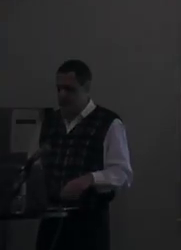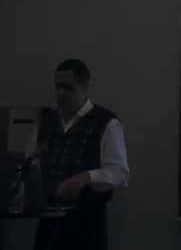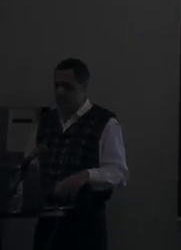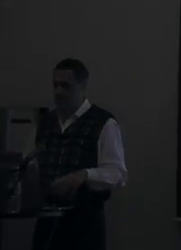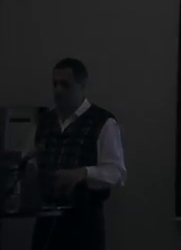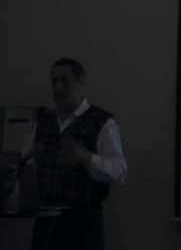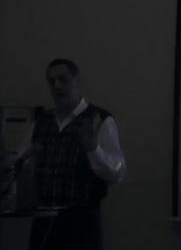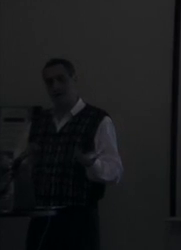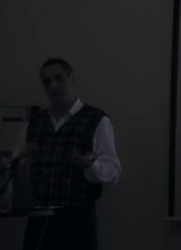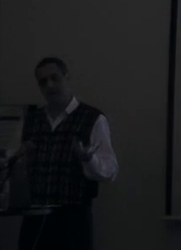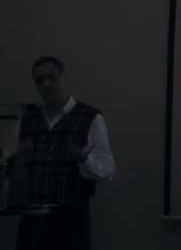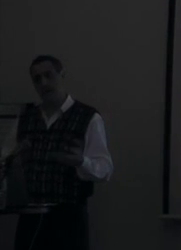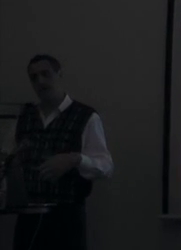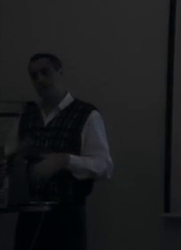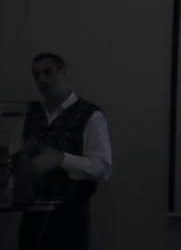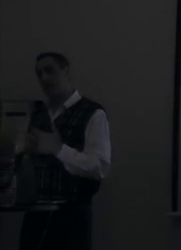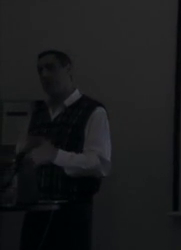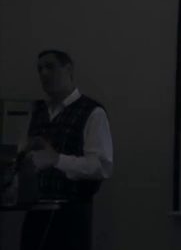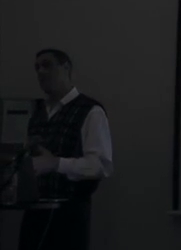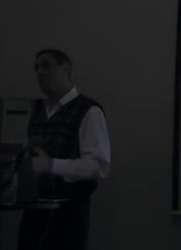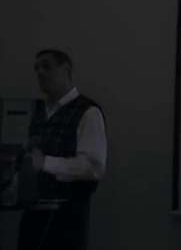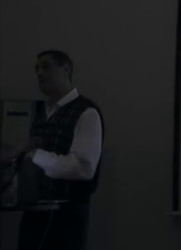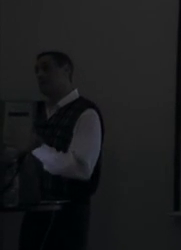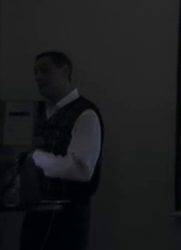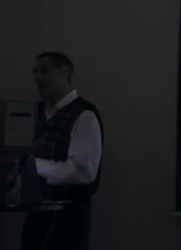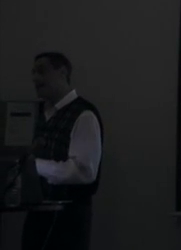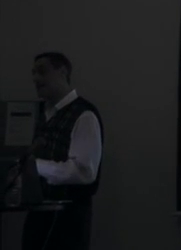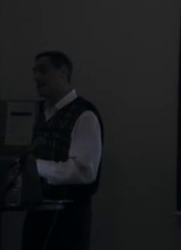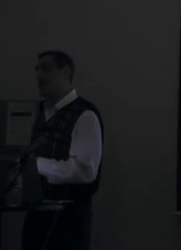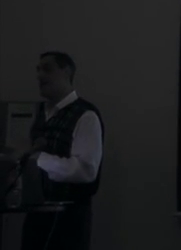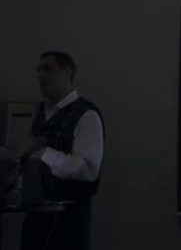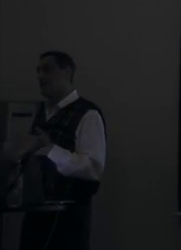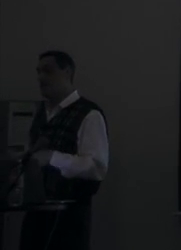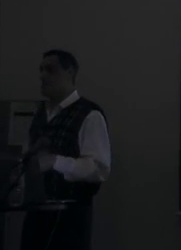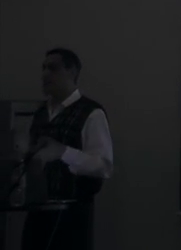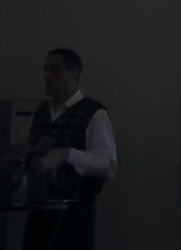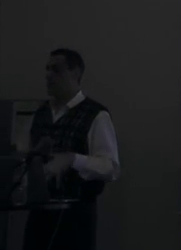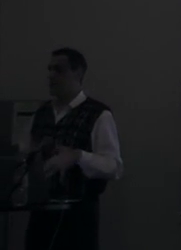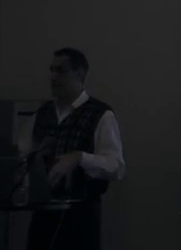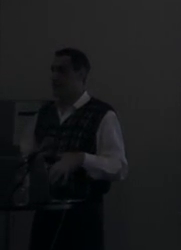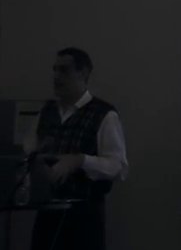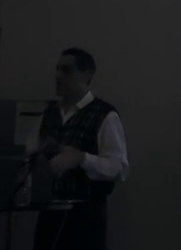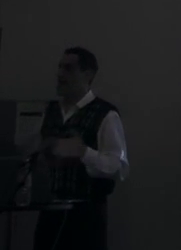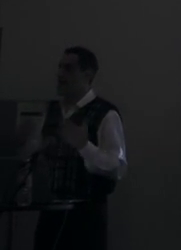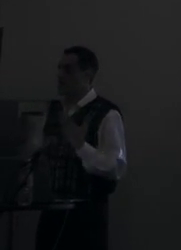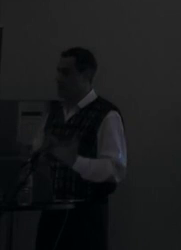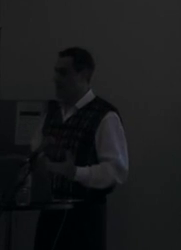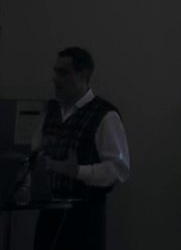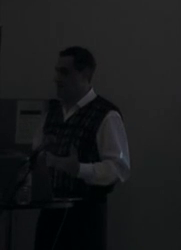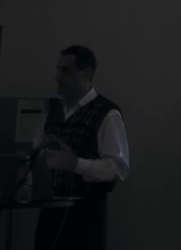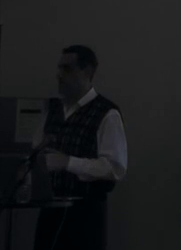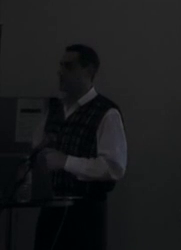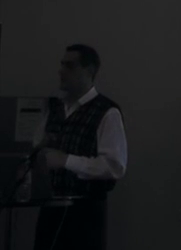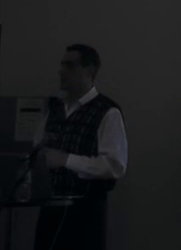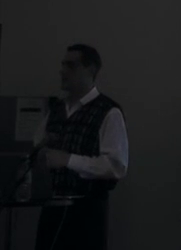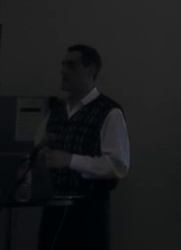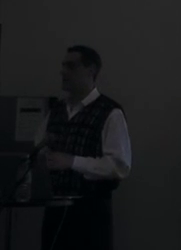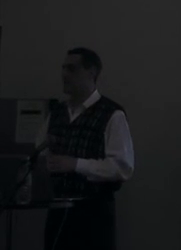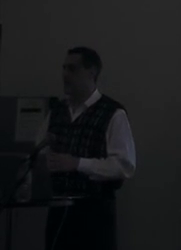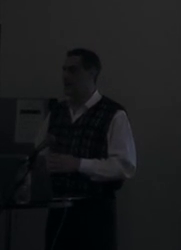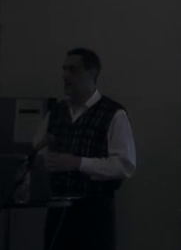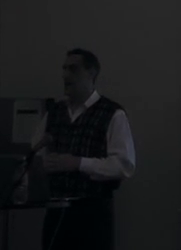call from Prague. Now, the Czech Republic was the last former Soviet satellite to have a Pride. This was